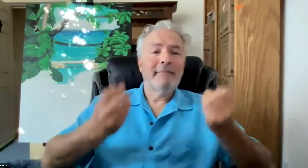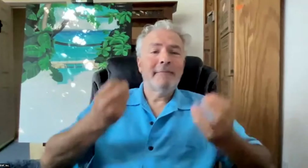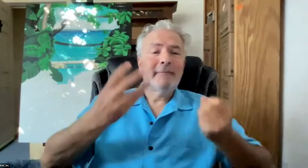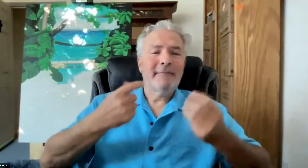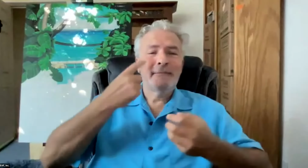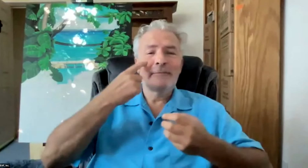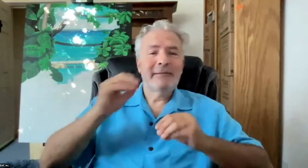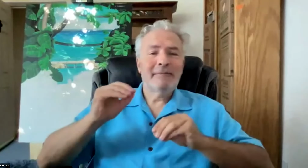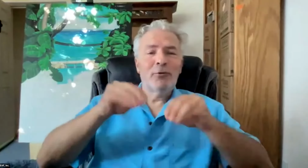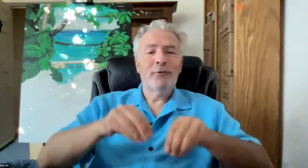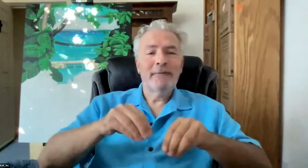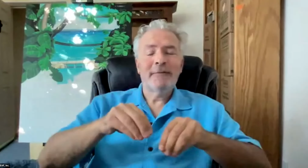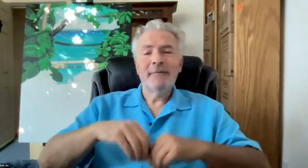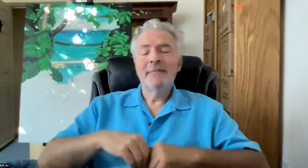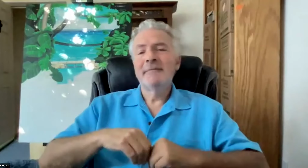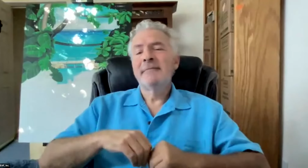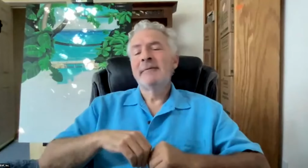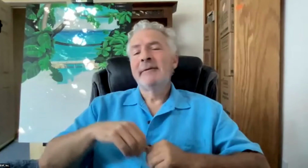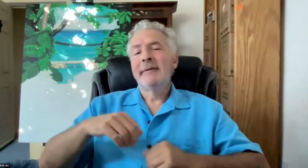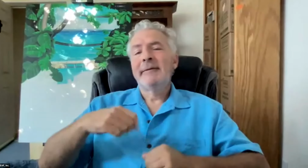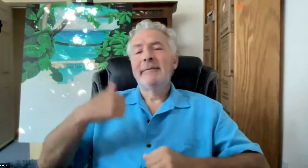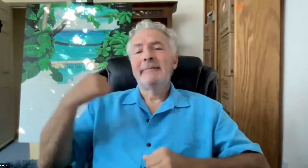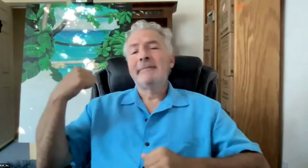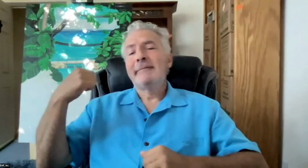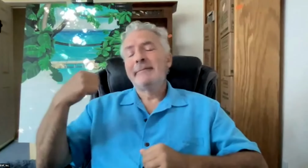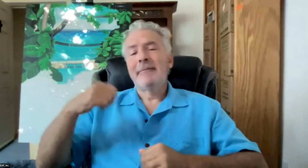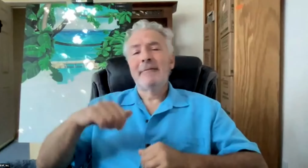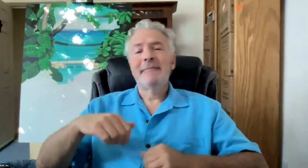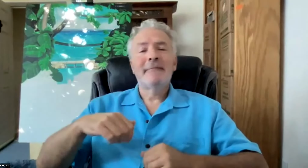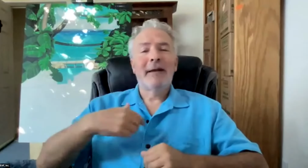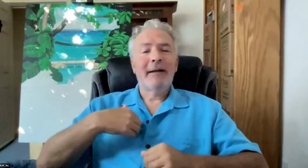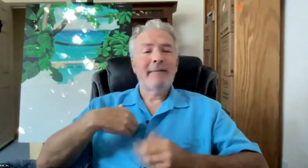have yet to be unpacked. We recently moved.